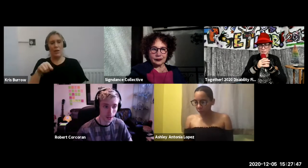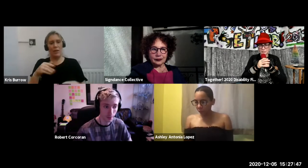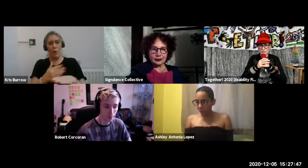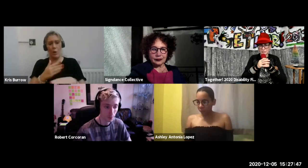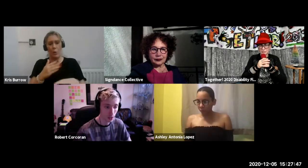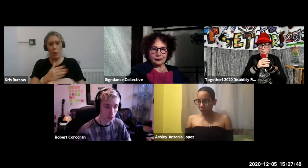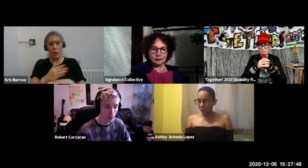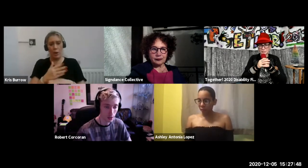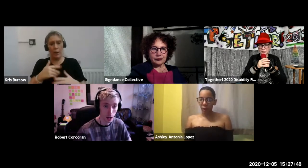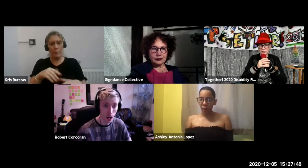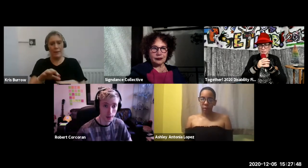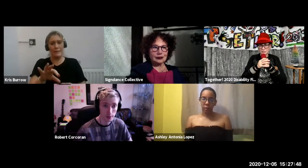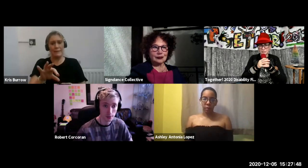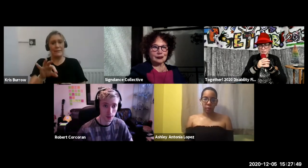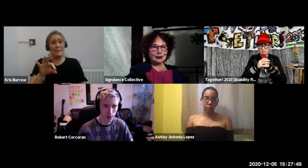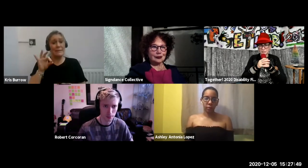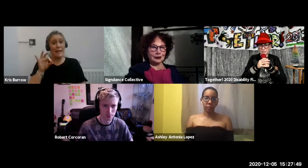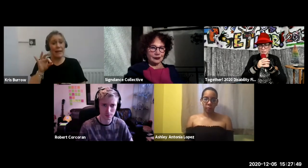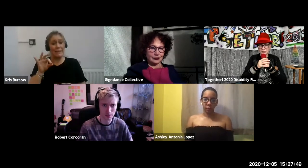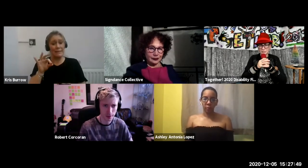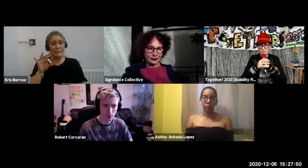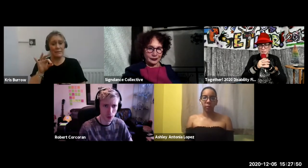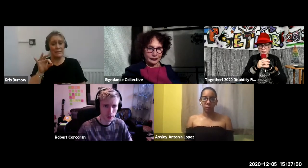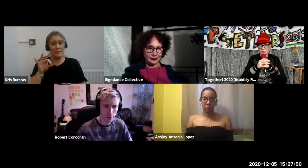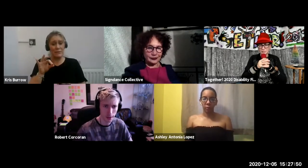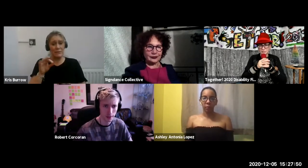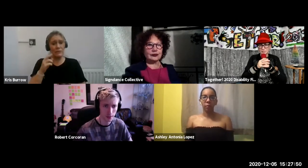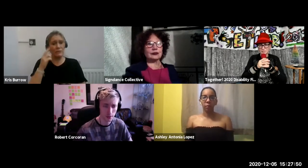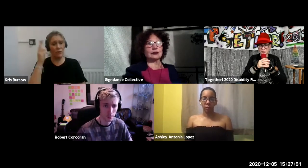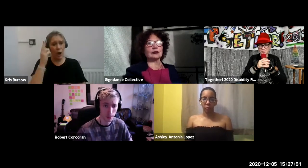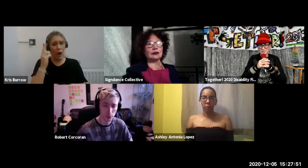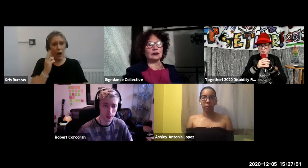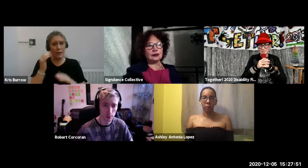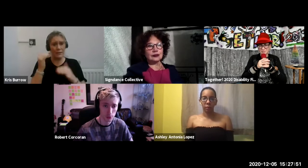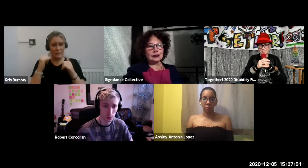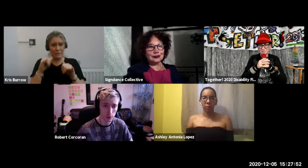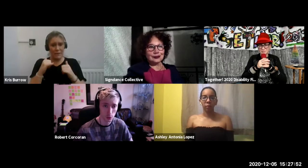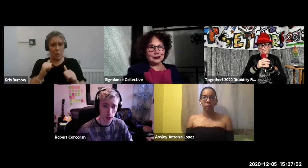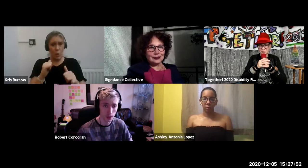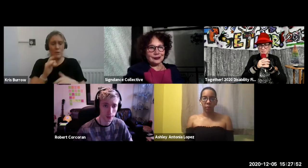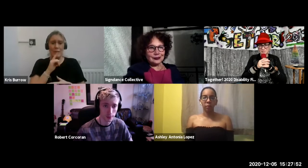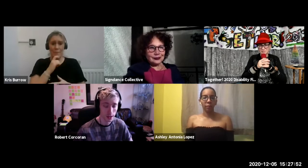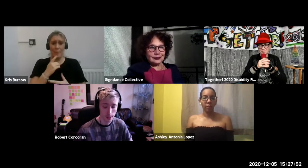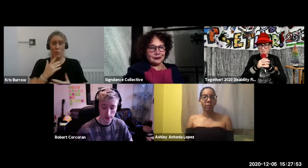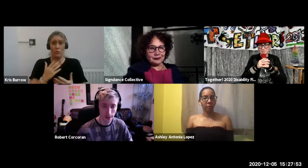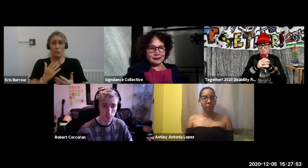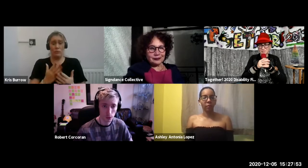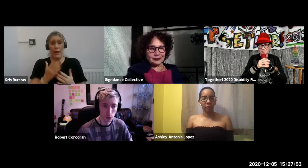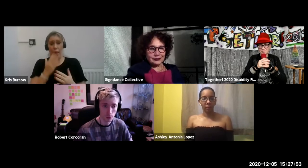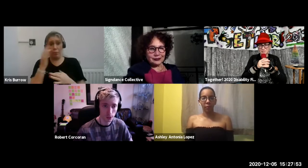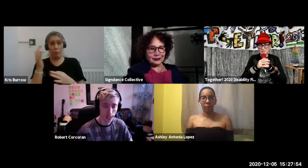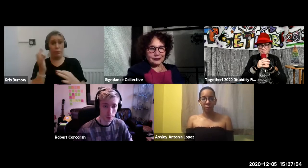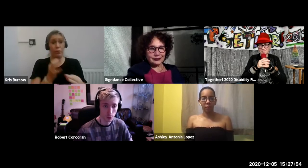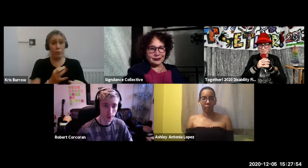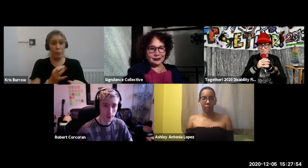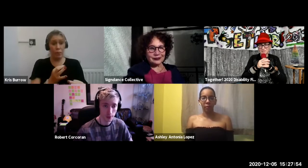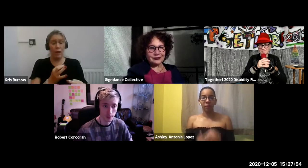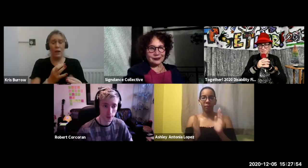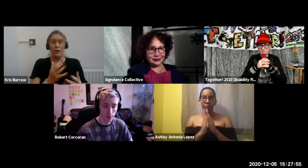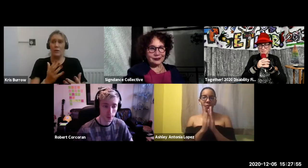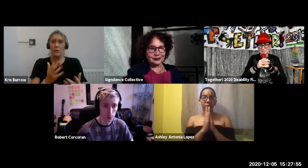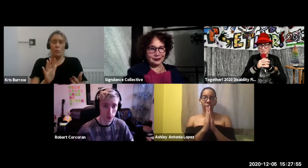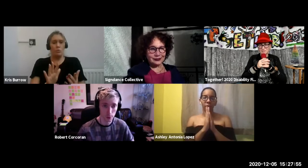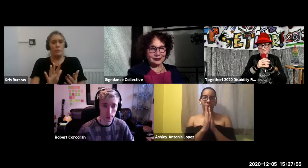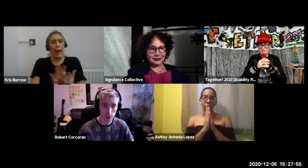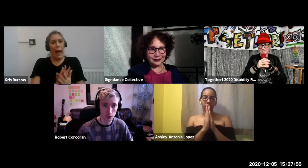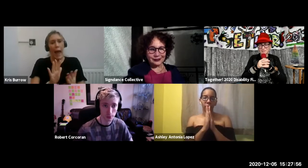for arts festivals and things. And people really seem to respond to it well. And yeah, we're really happy with this. And it's